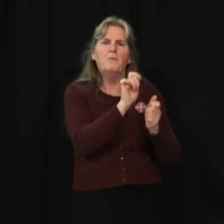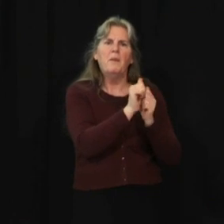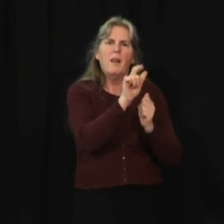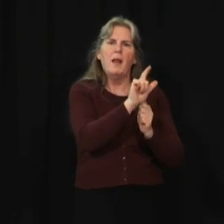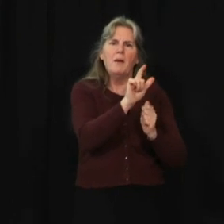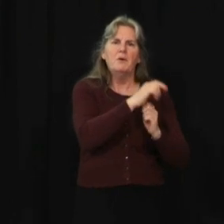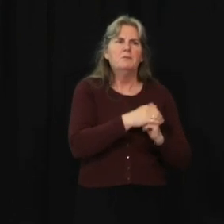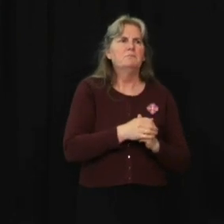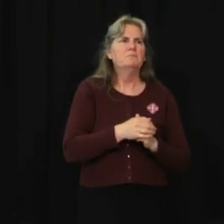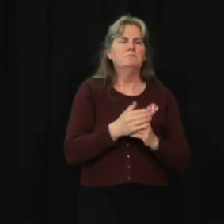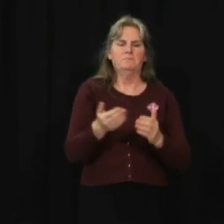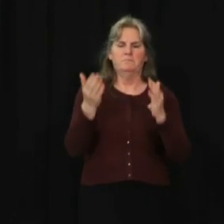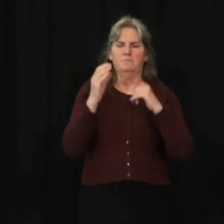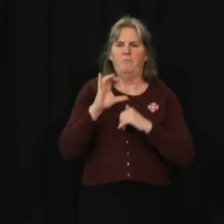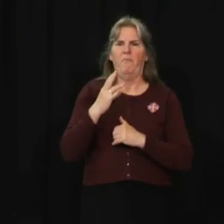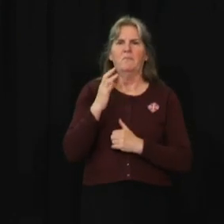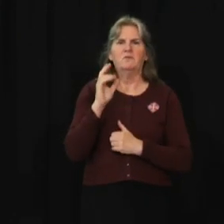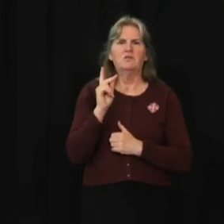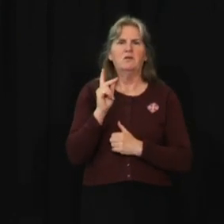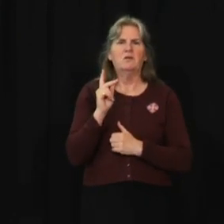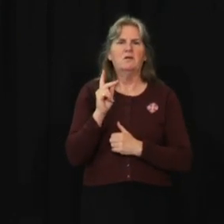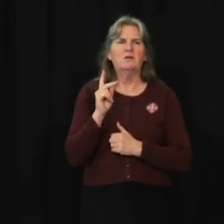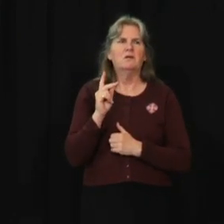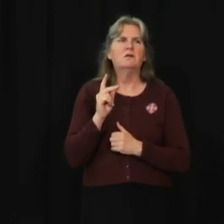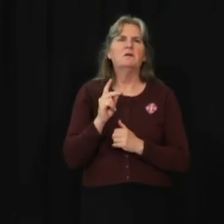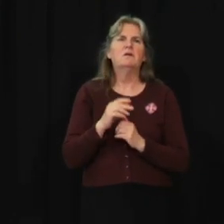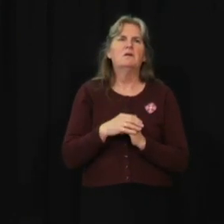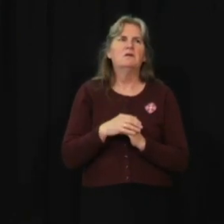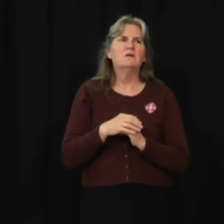Thank you. We'll move now to Chuck from Shone FM.